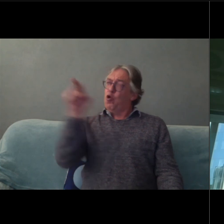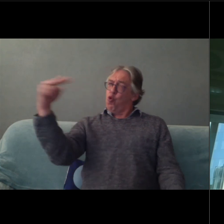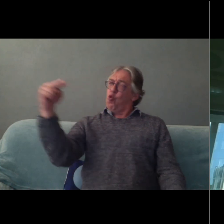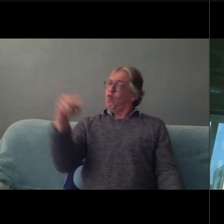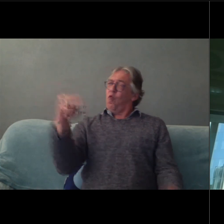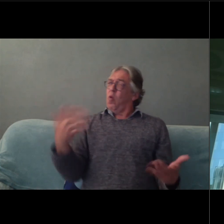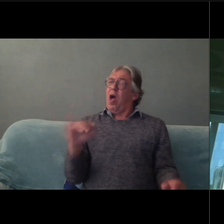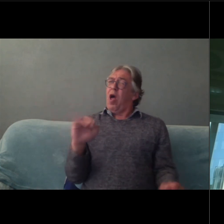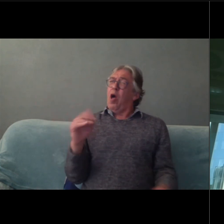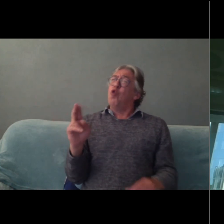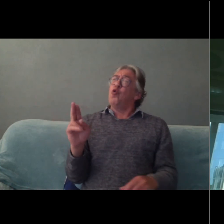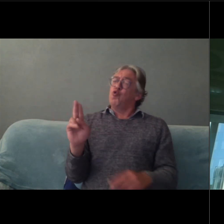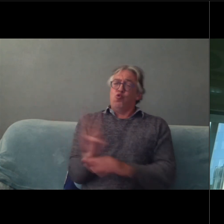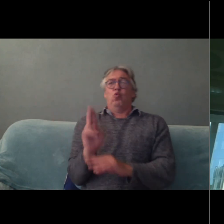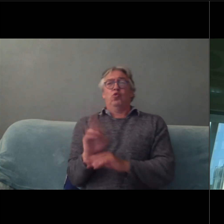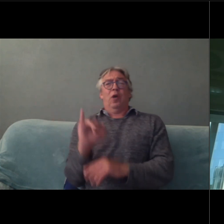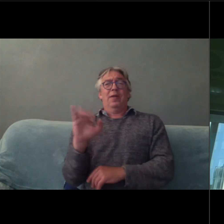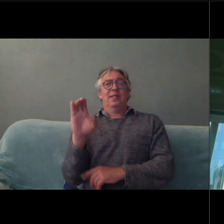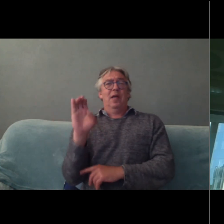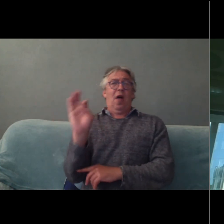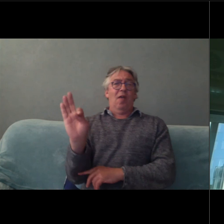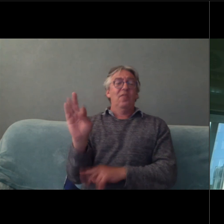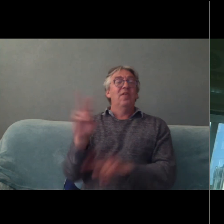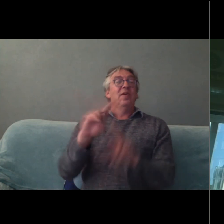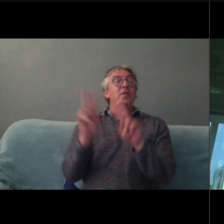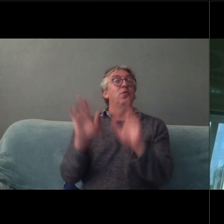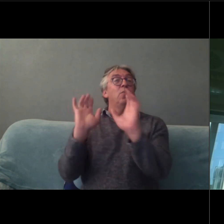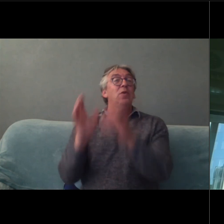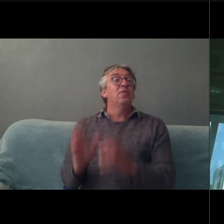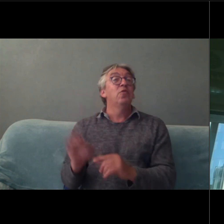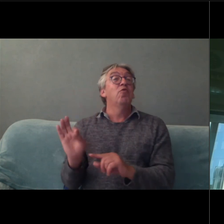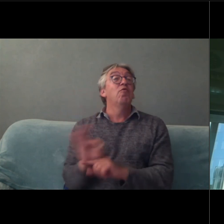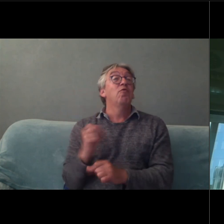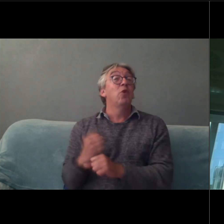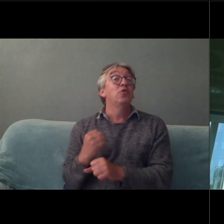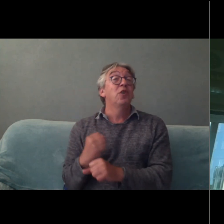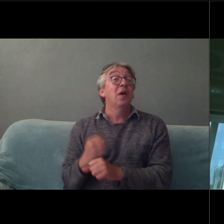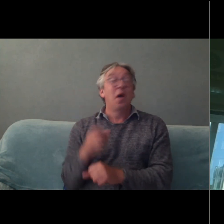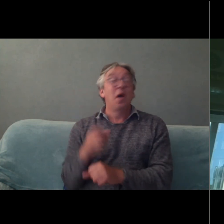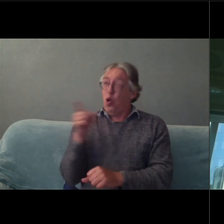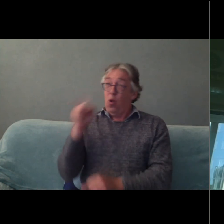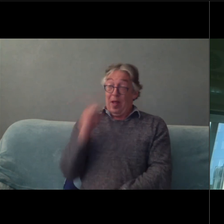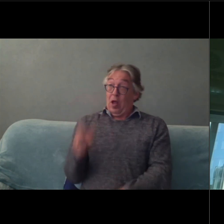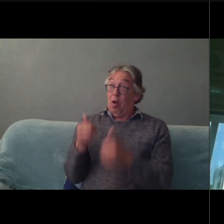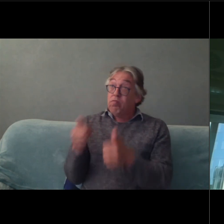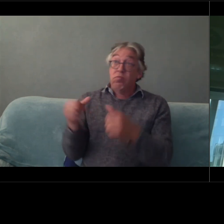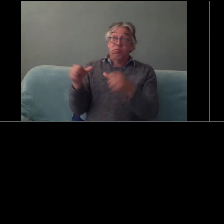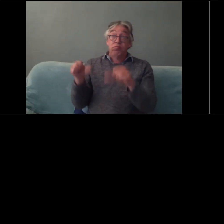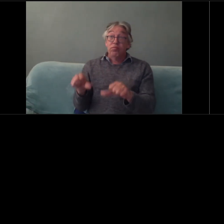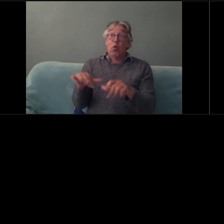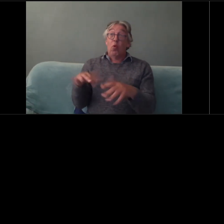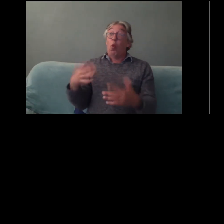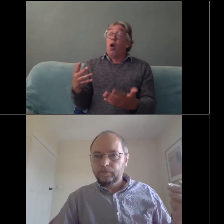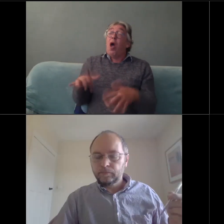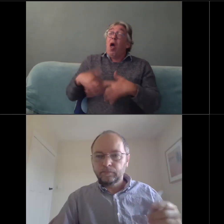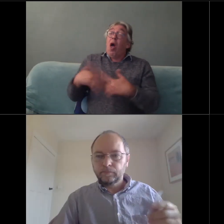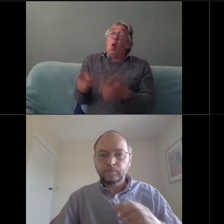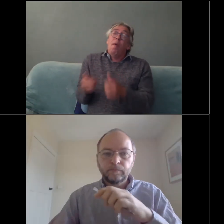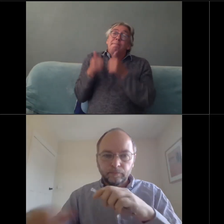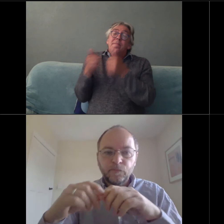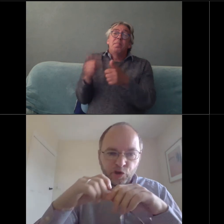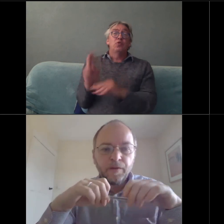Functioning, in the assessment process, or recommendations for its use? Mark, would you be happy to answer